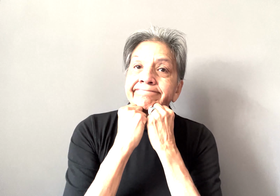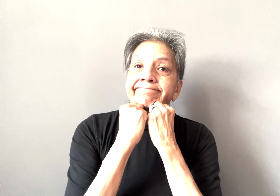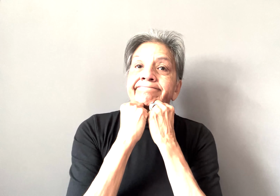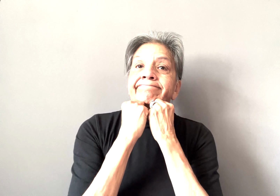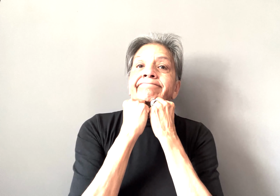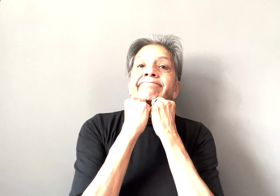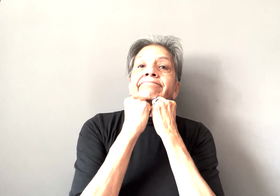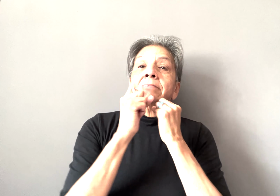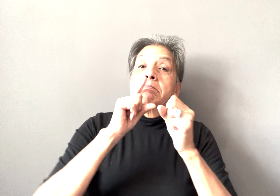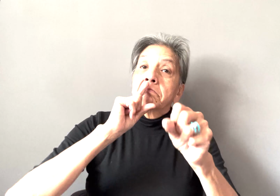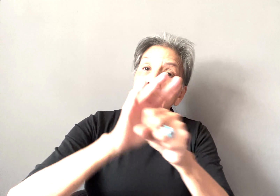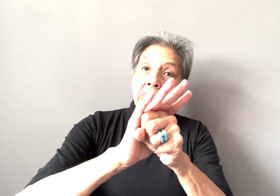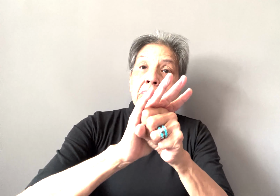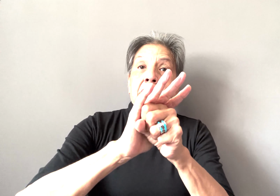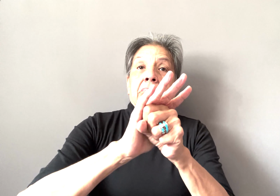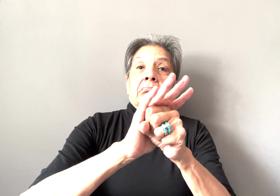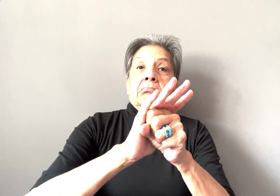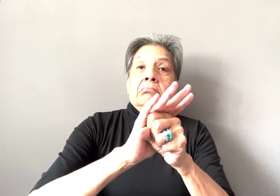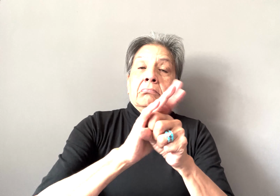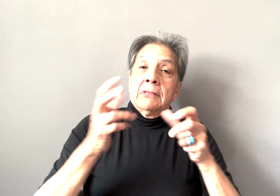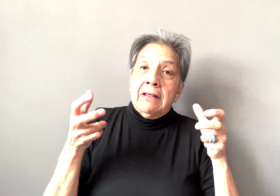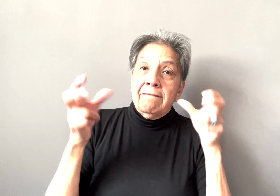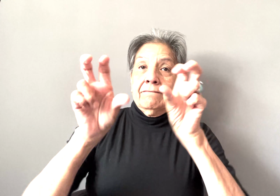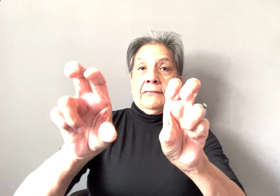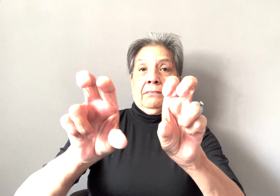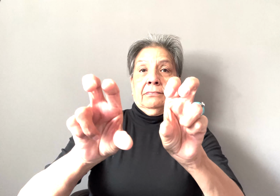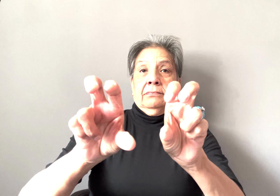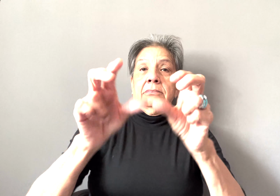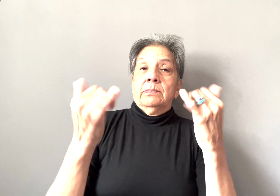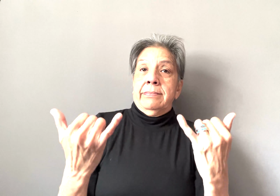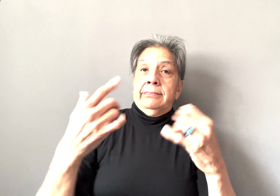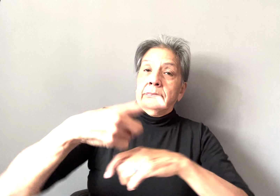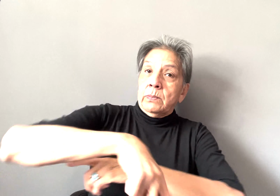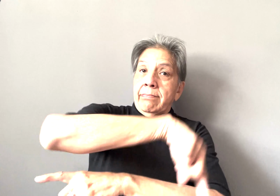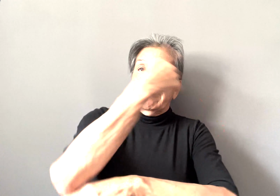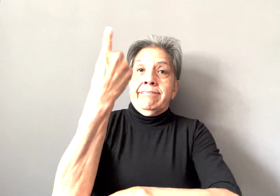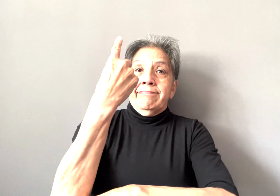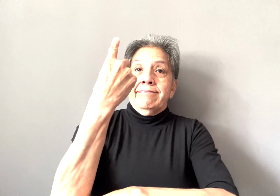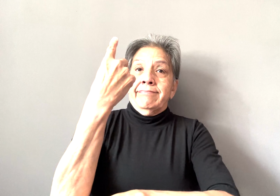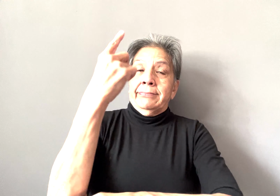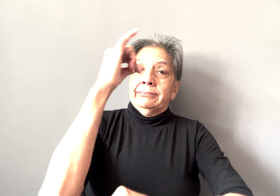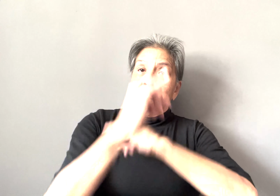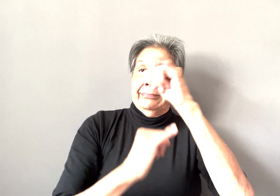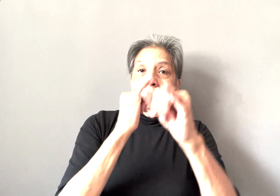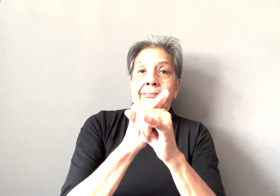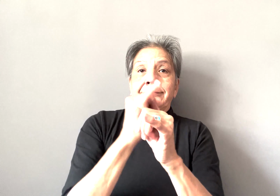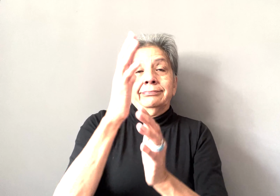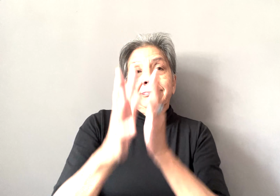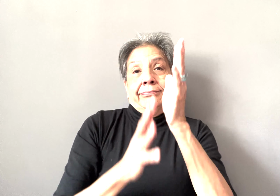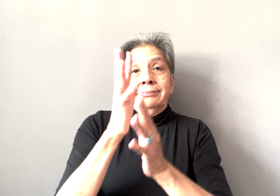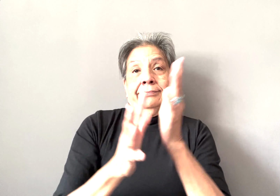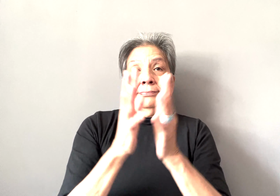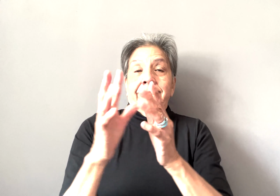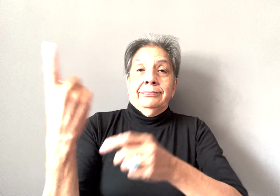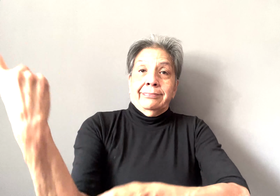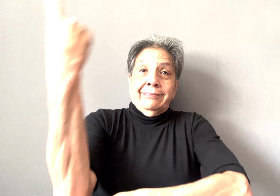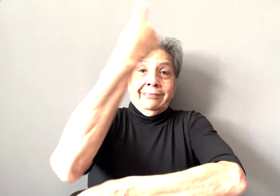You do it. You do